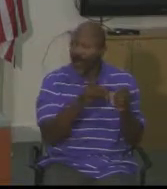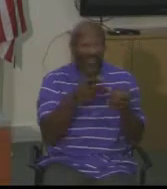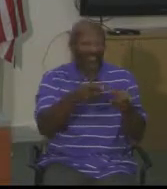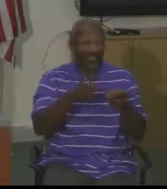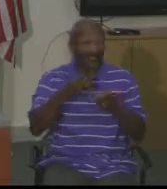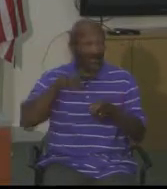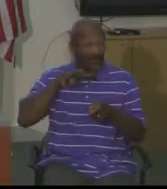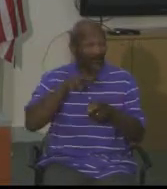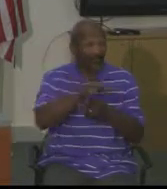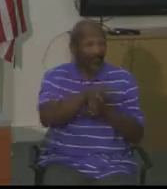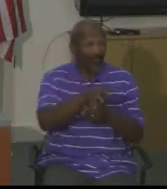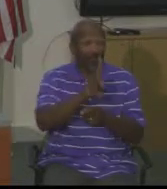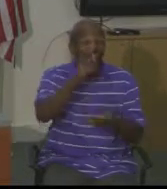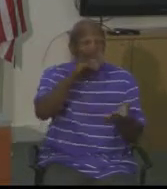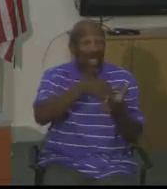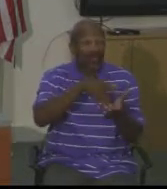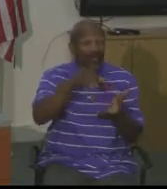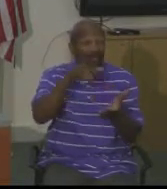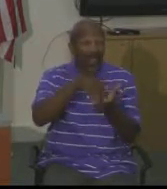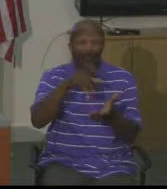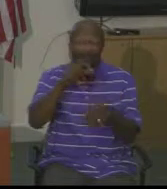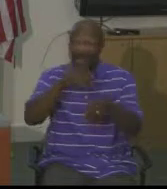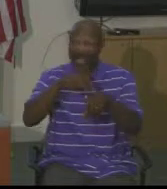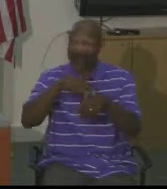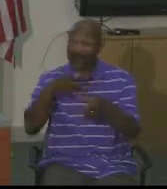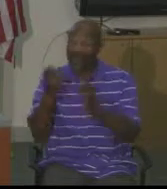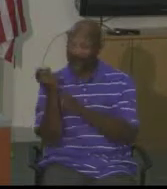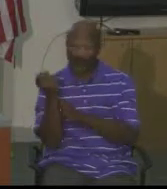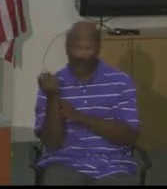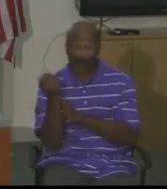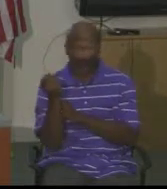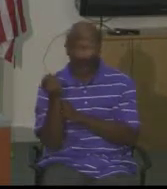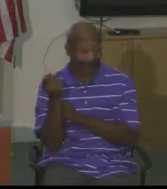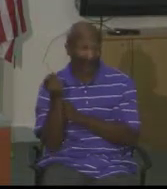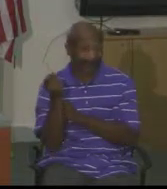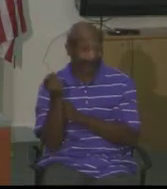of the highway is 1,000 times faster.